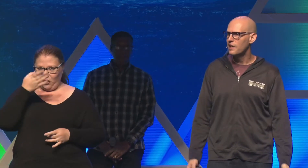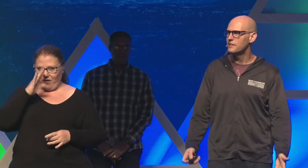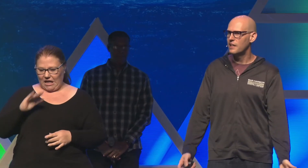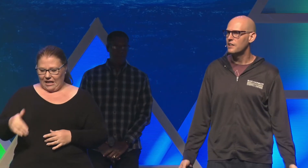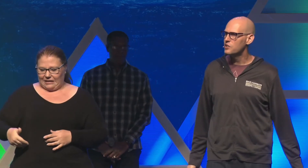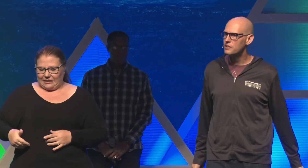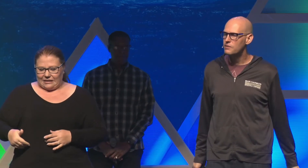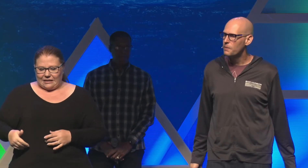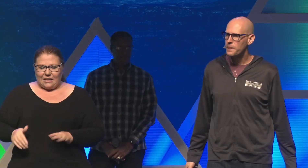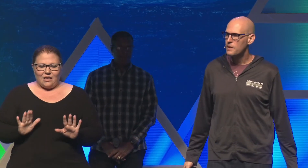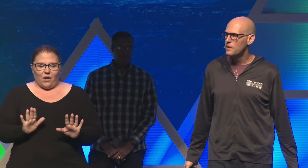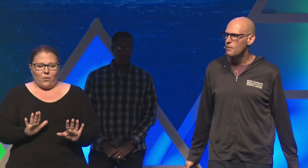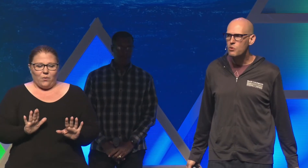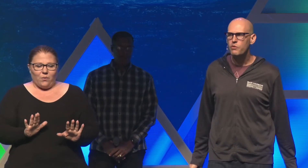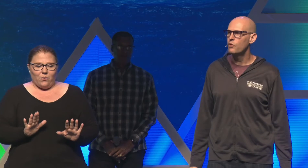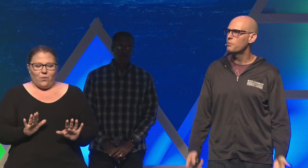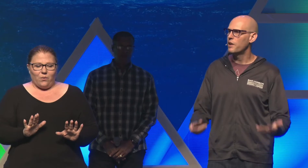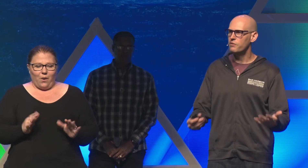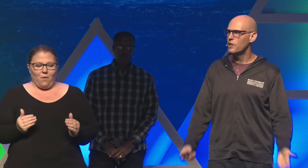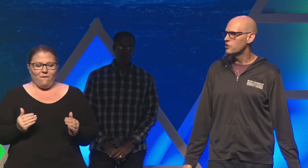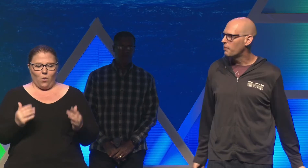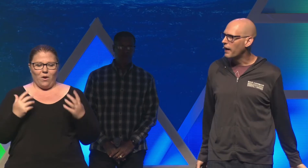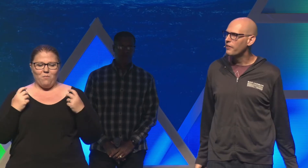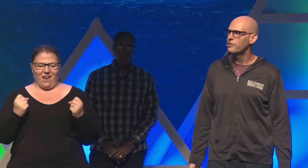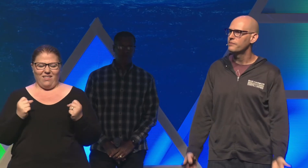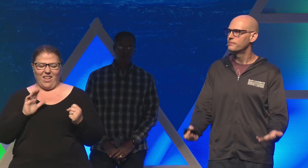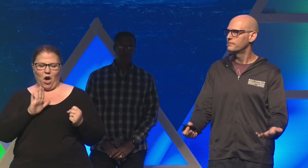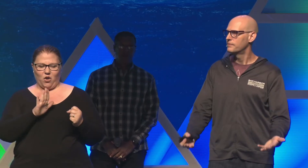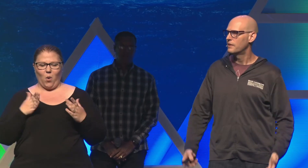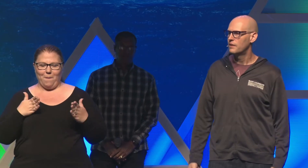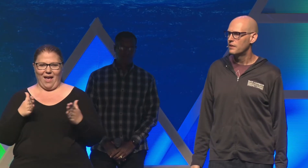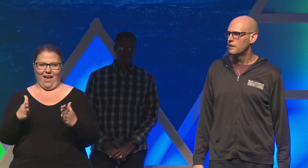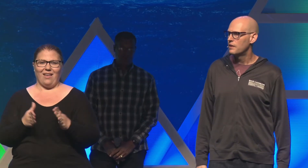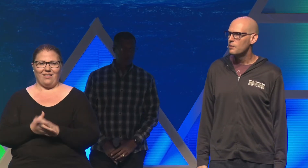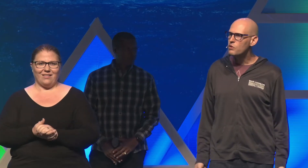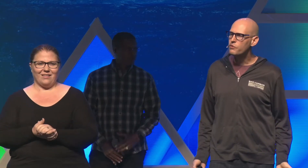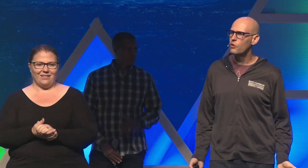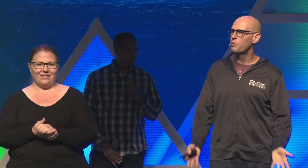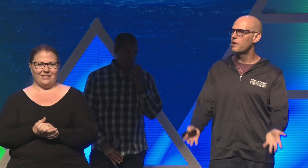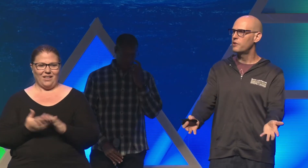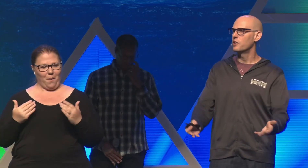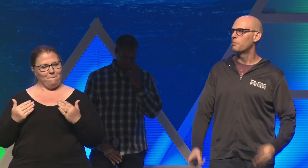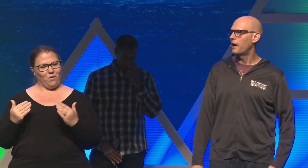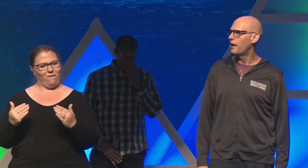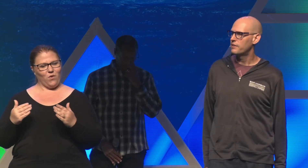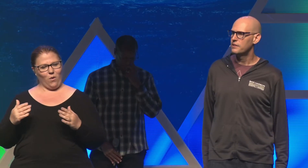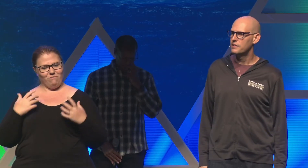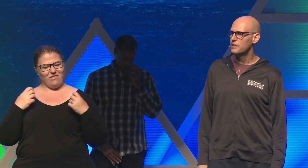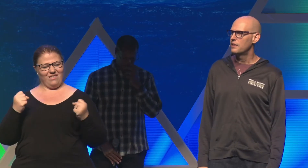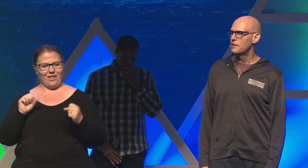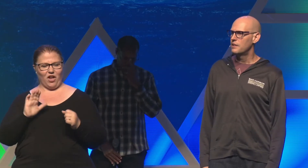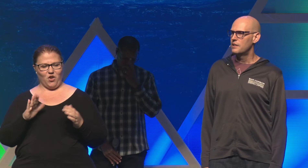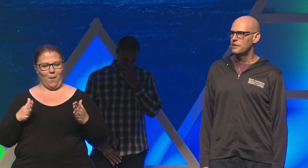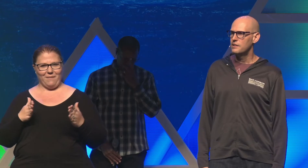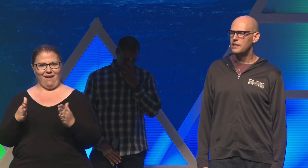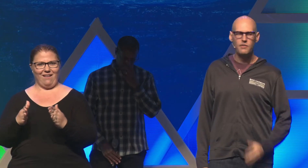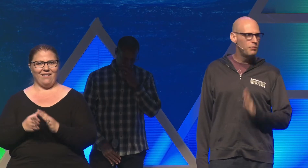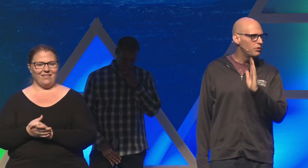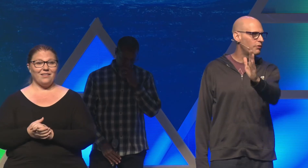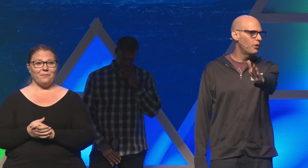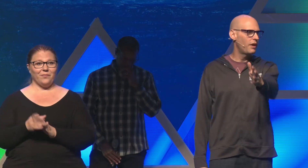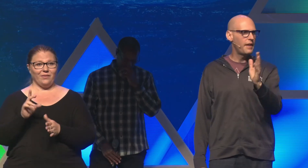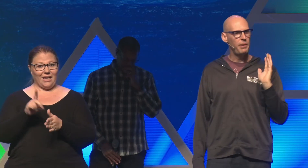whispering and saying, just move forward bravely on your path. Move forward bravely on your path.